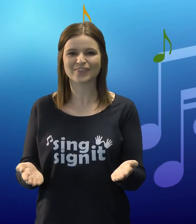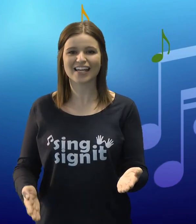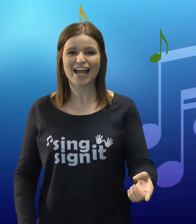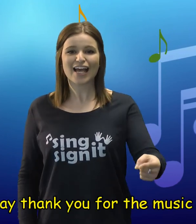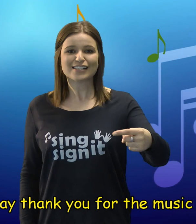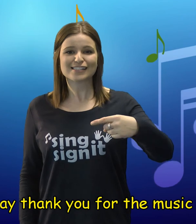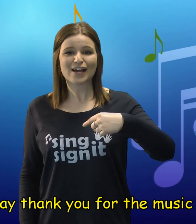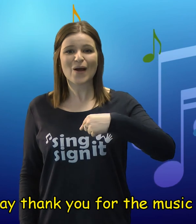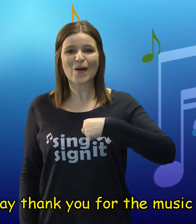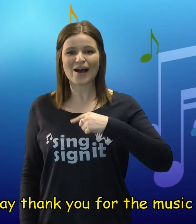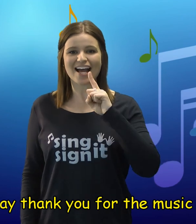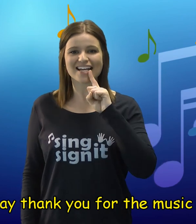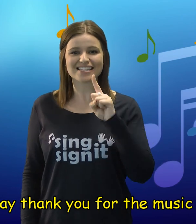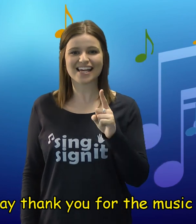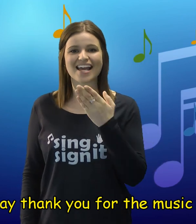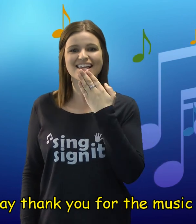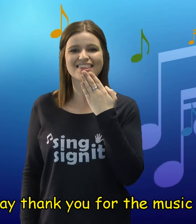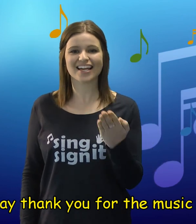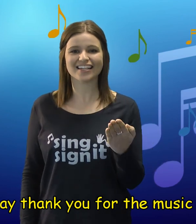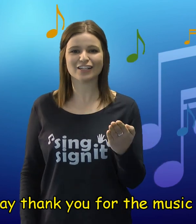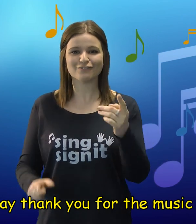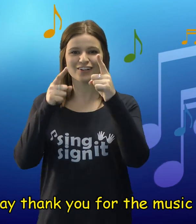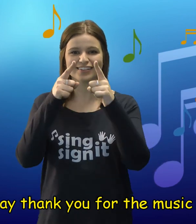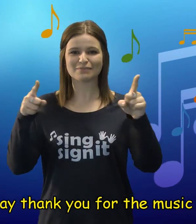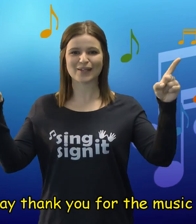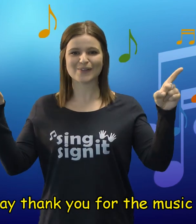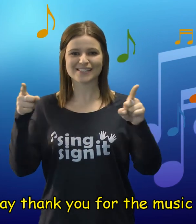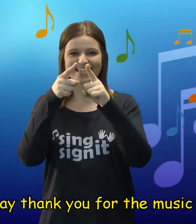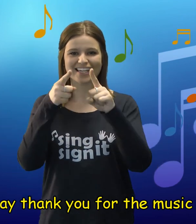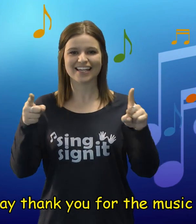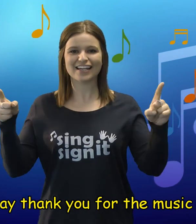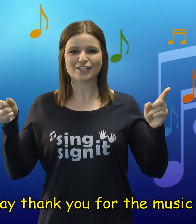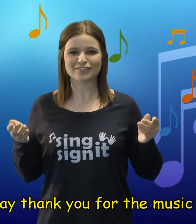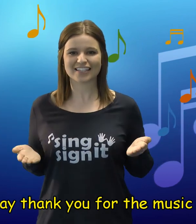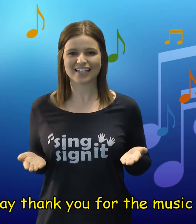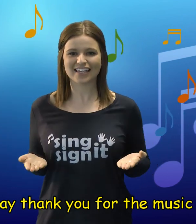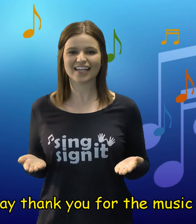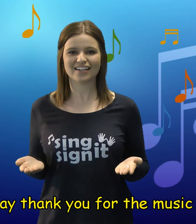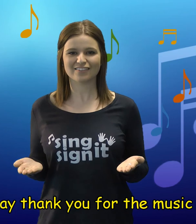So I say thank you for the music, for giving